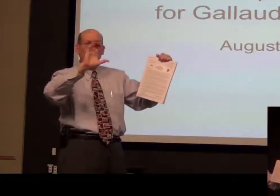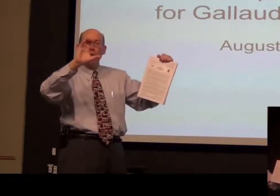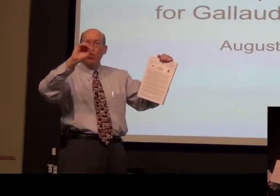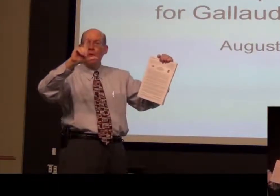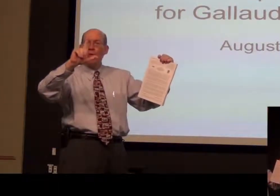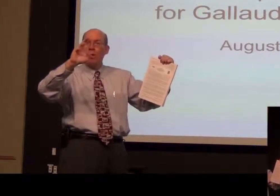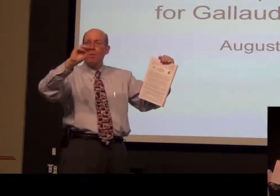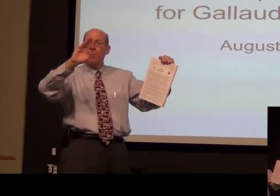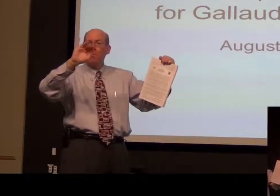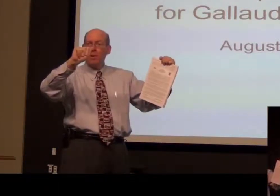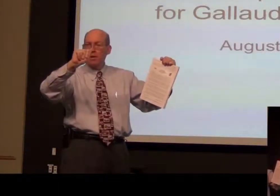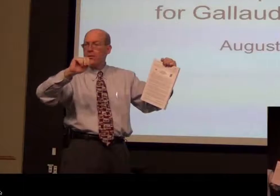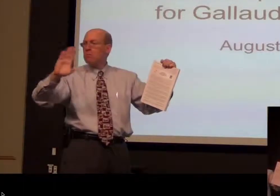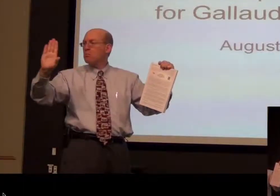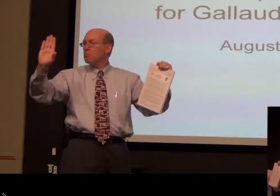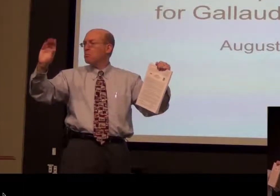Basically, our official report.